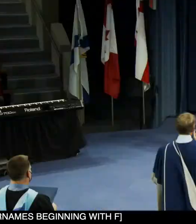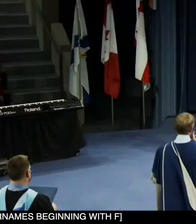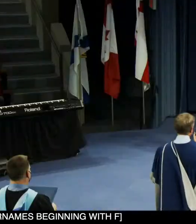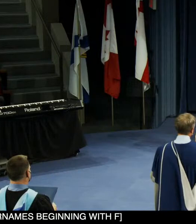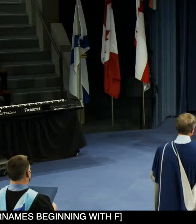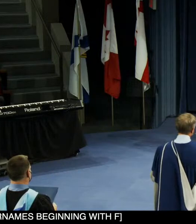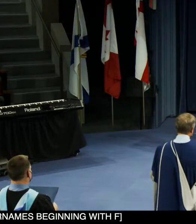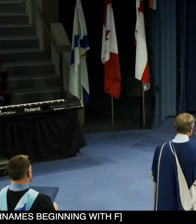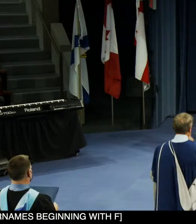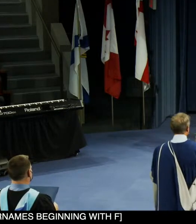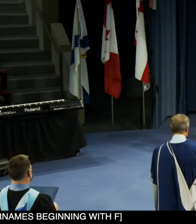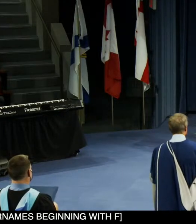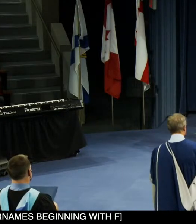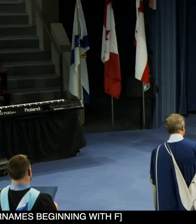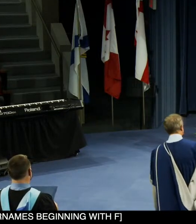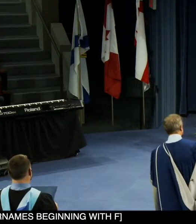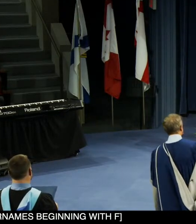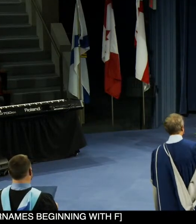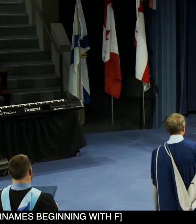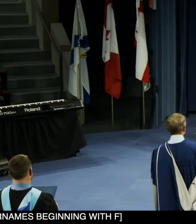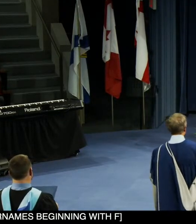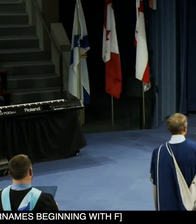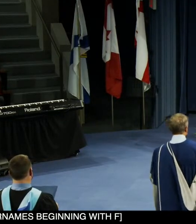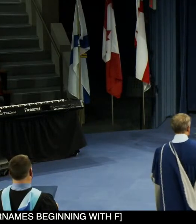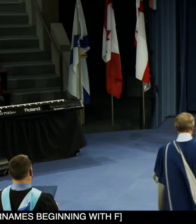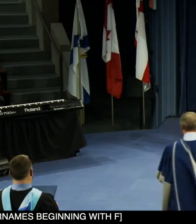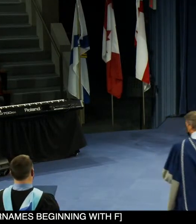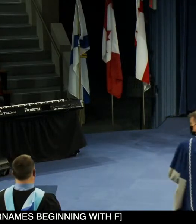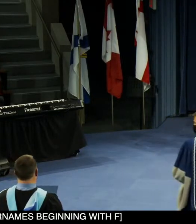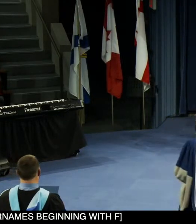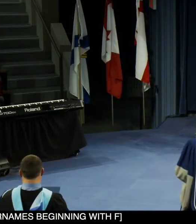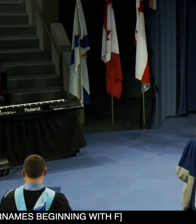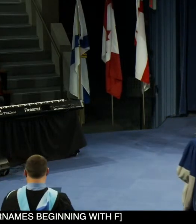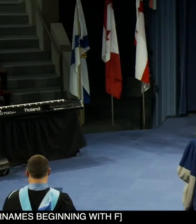Rose Latimer. 1 second.